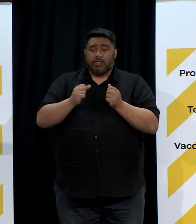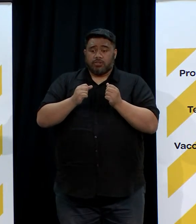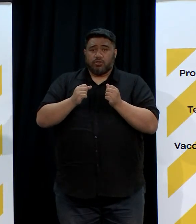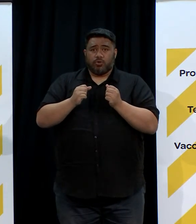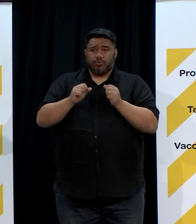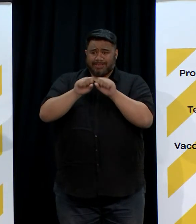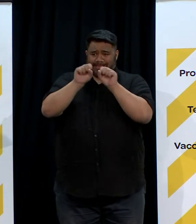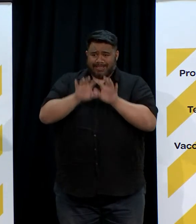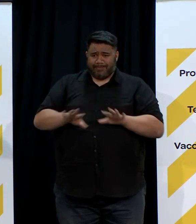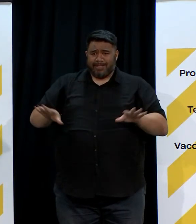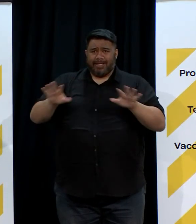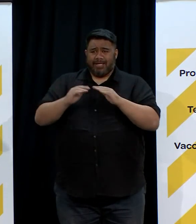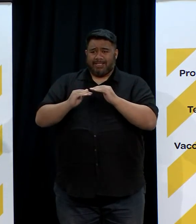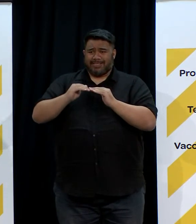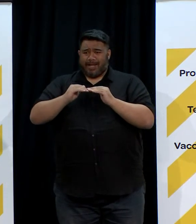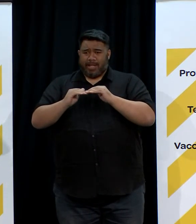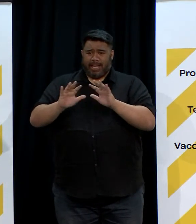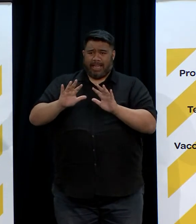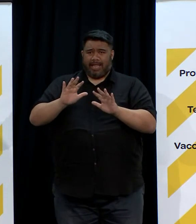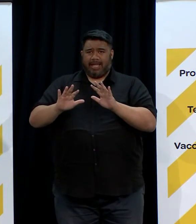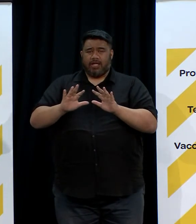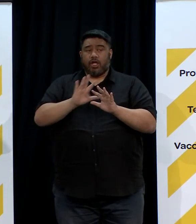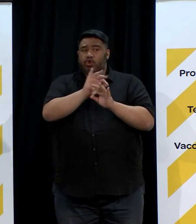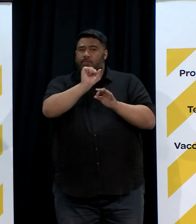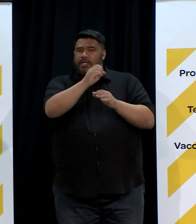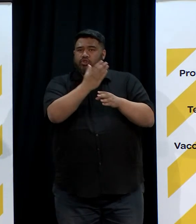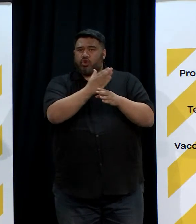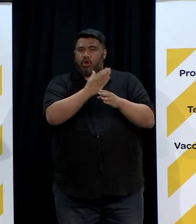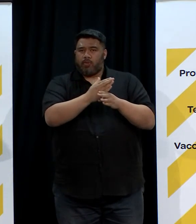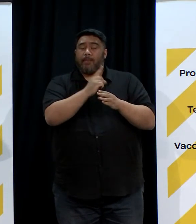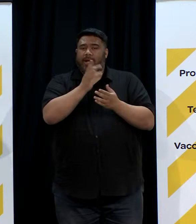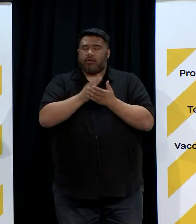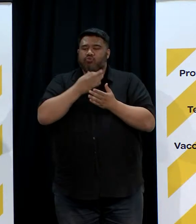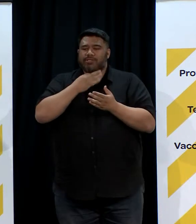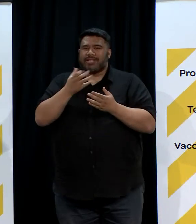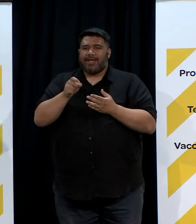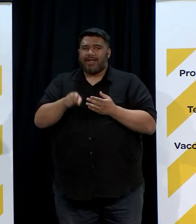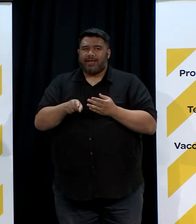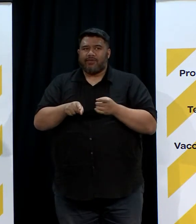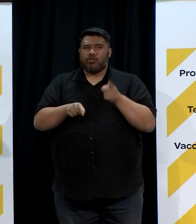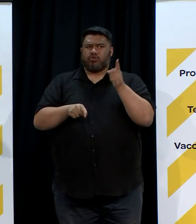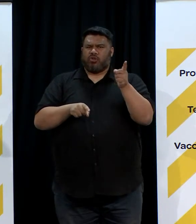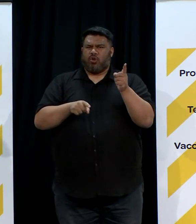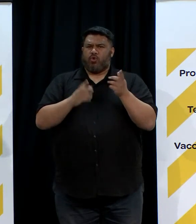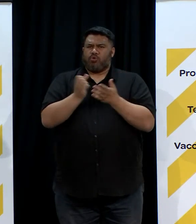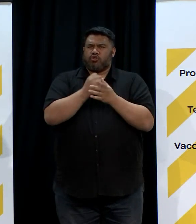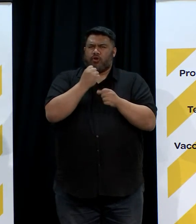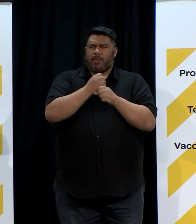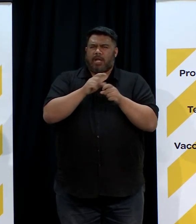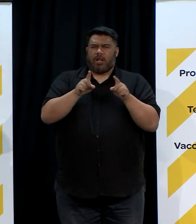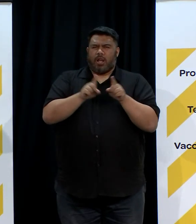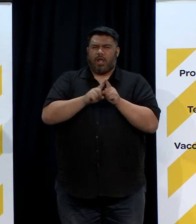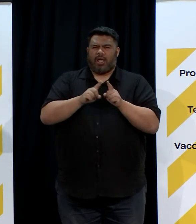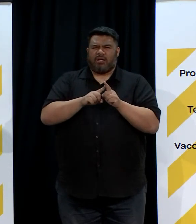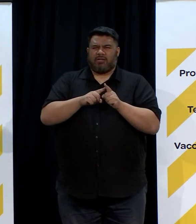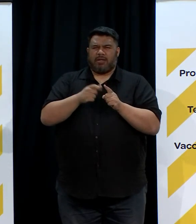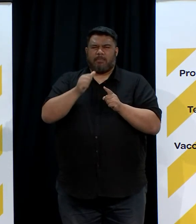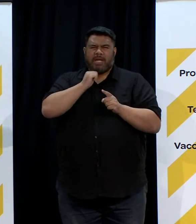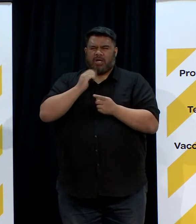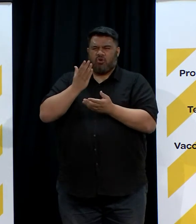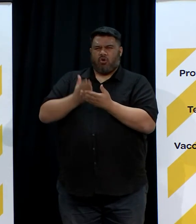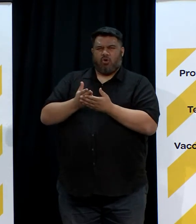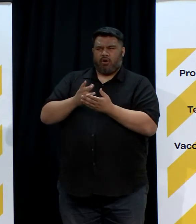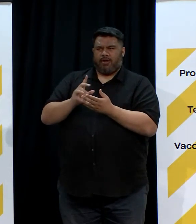is the Reserve Bank's job, is not actually at risk, and that the Reserve Bank's picking certain groups like first-home buyers and really targeting them